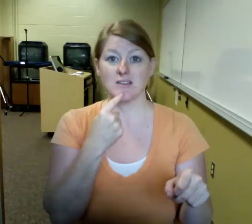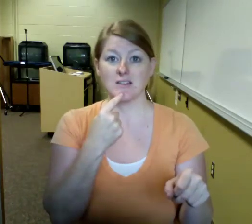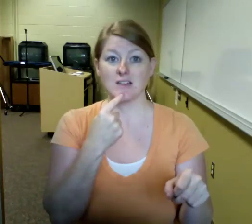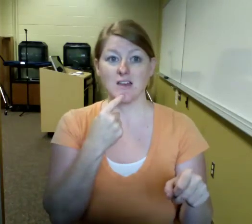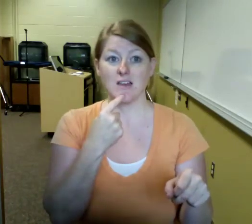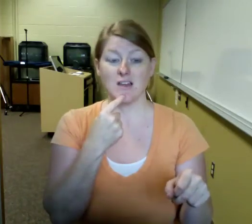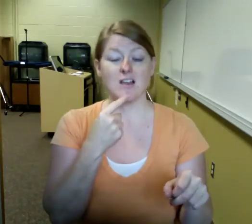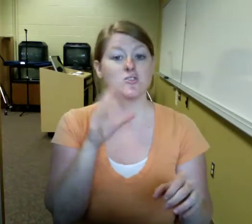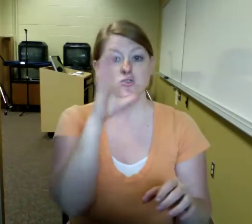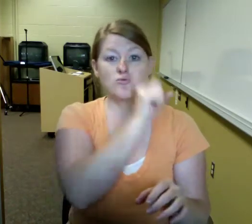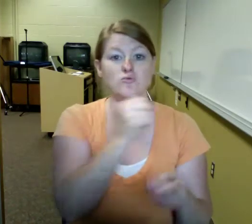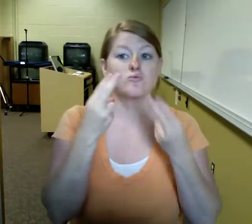doubt.